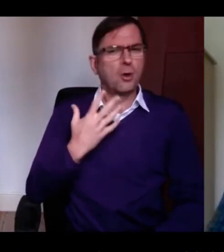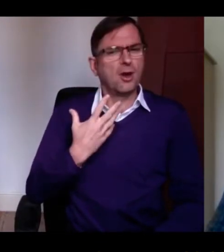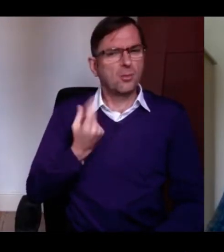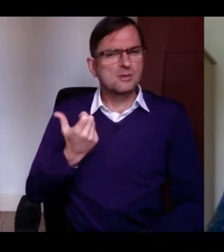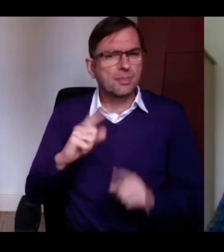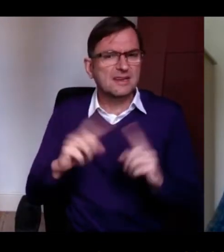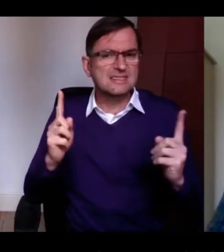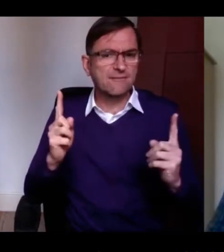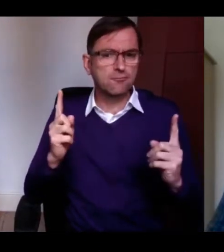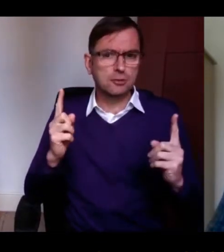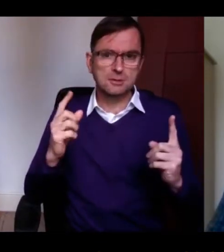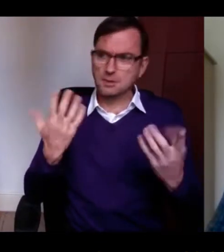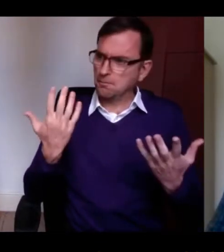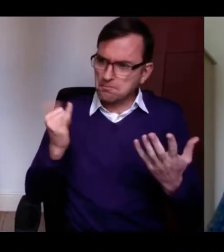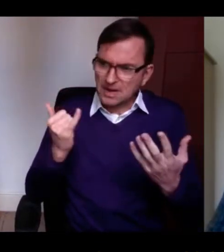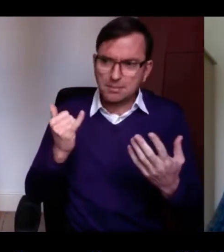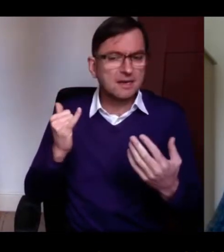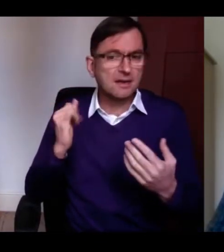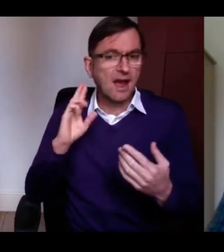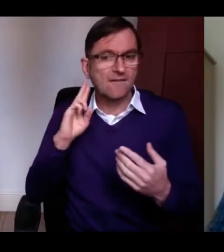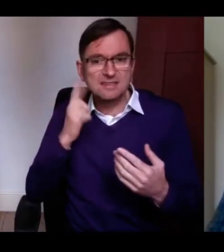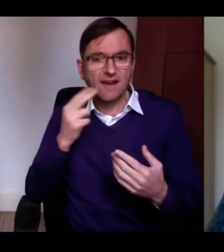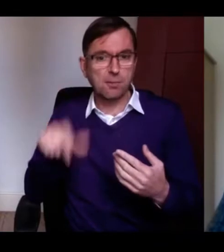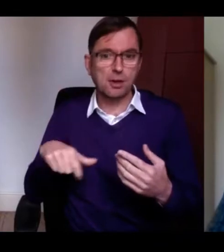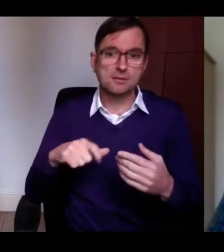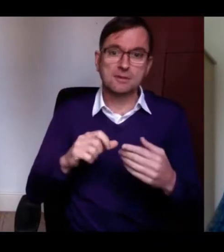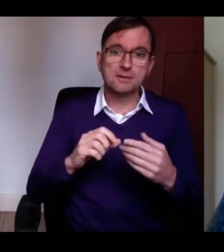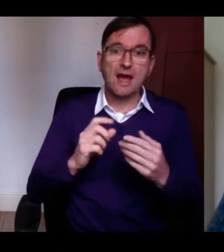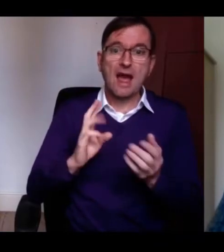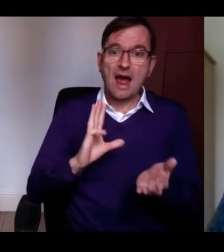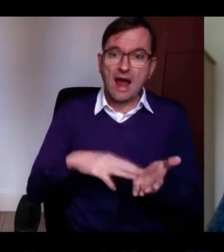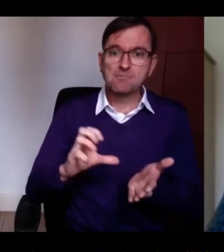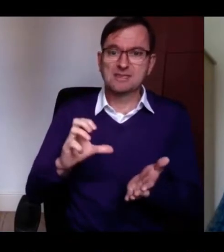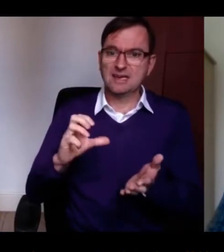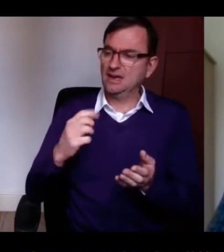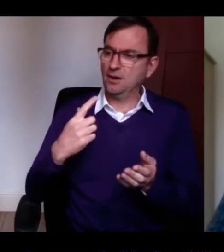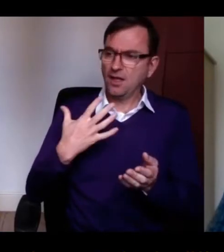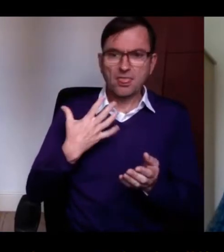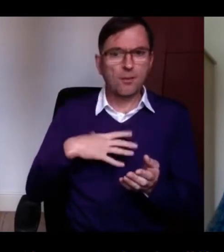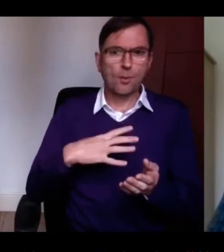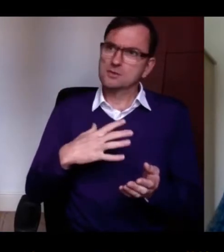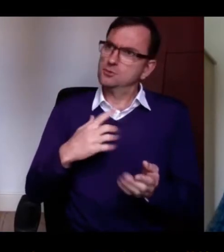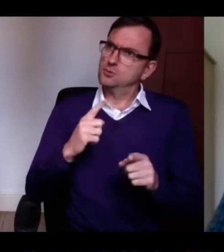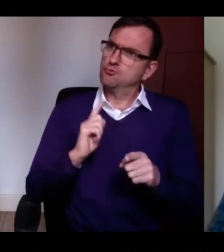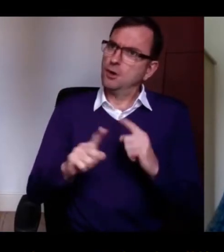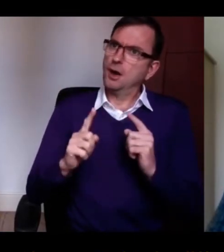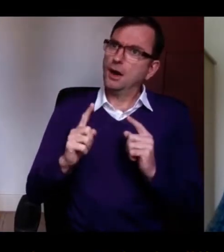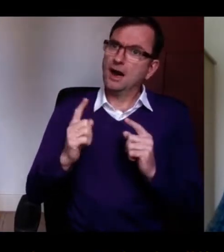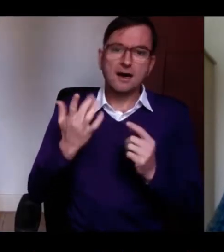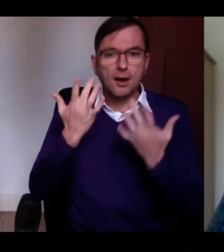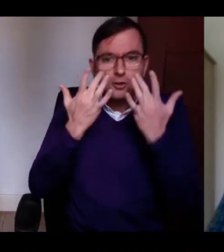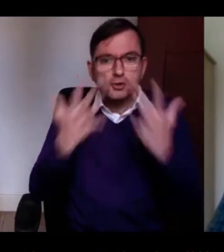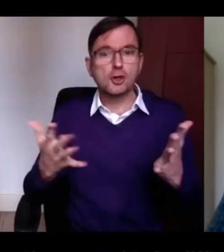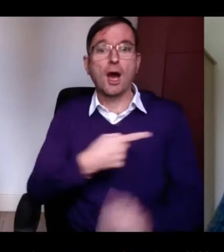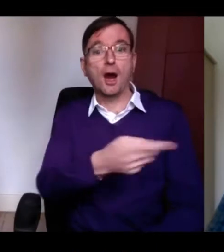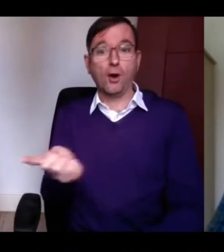they wanted something different. If we're talking about accessibility, they wanted to be different, to show